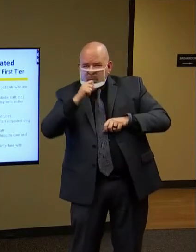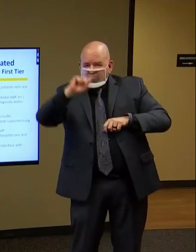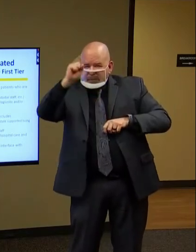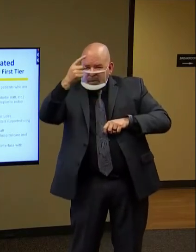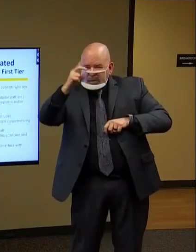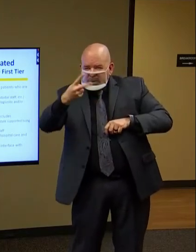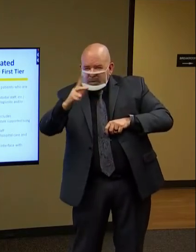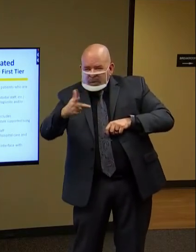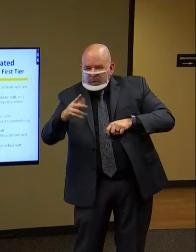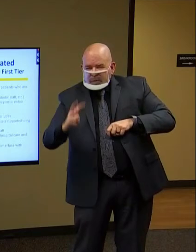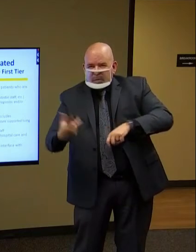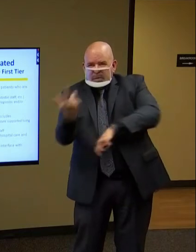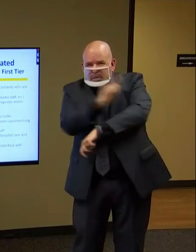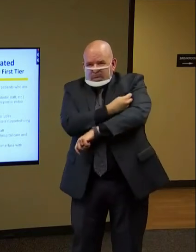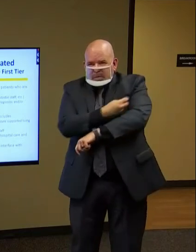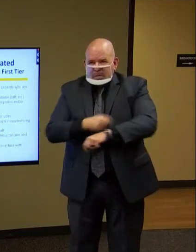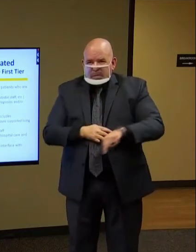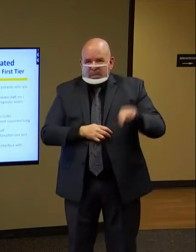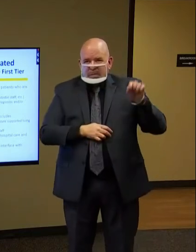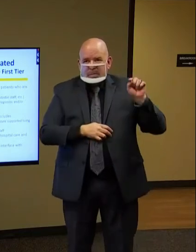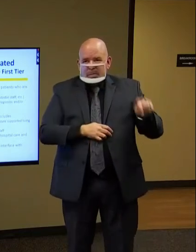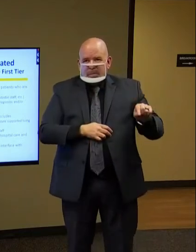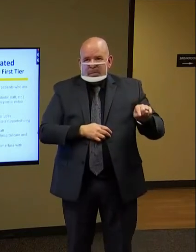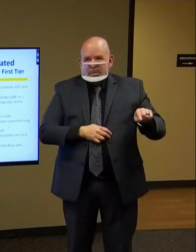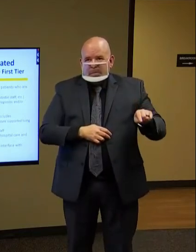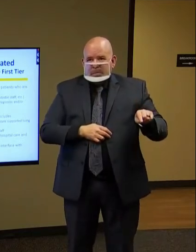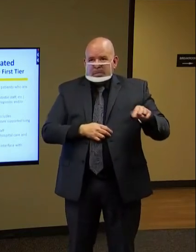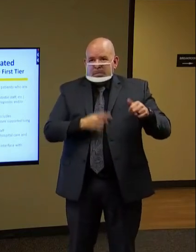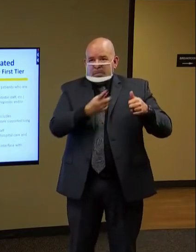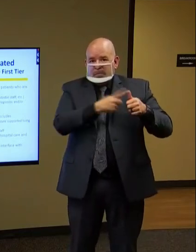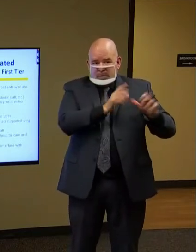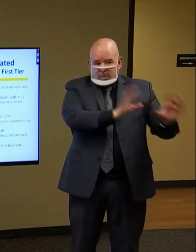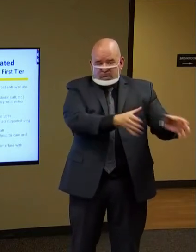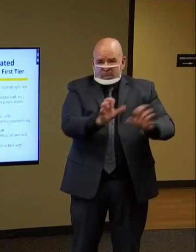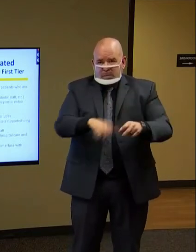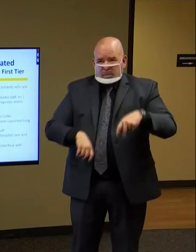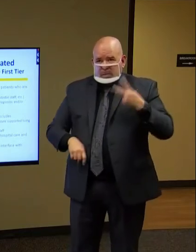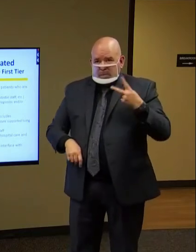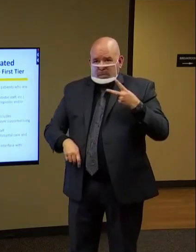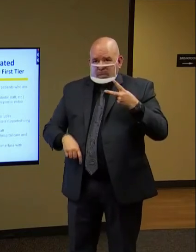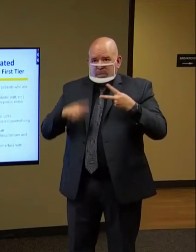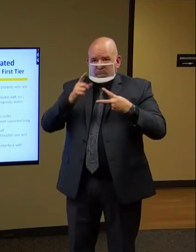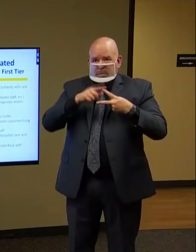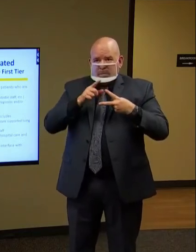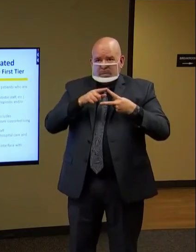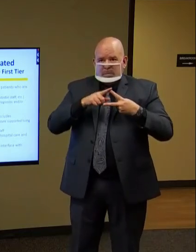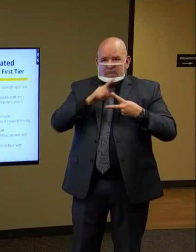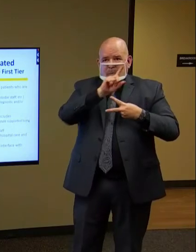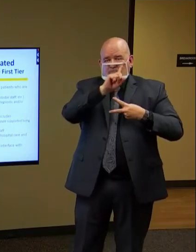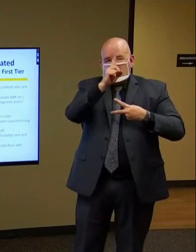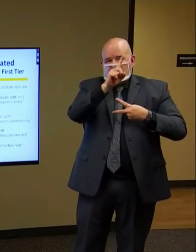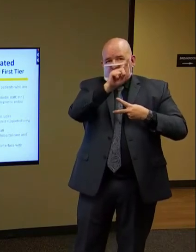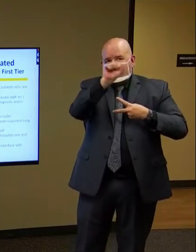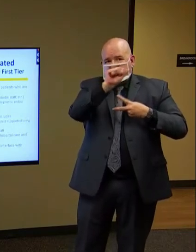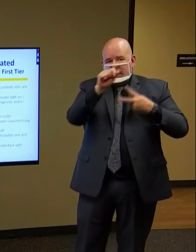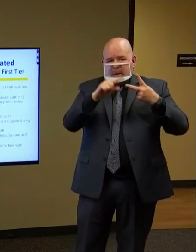they've done 2 tiers on phase 1A. And these are the groups now that are